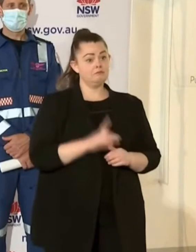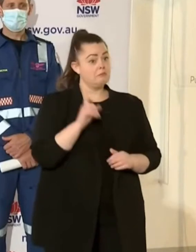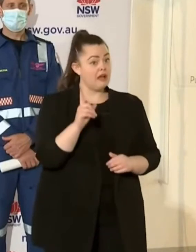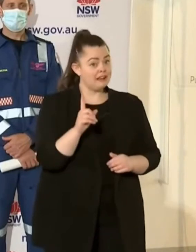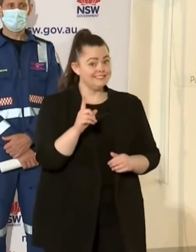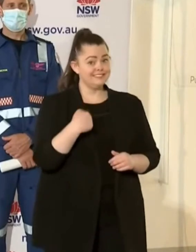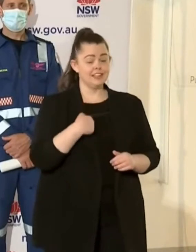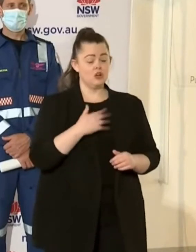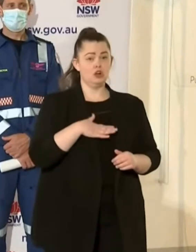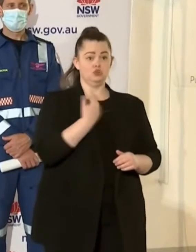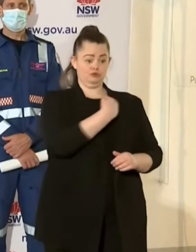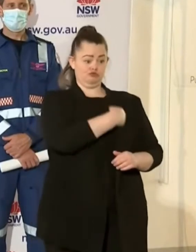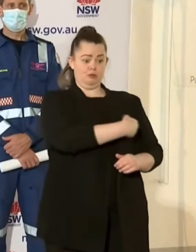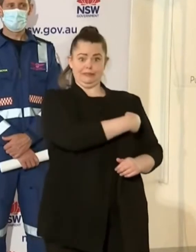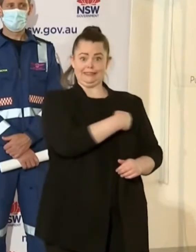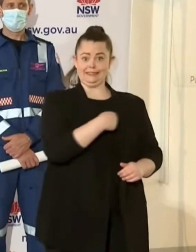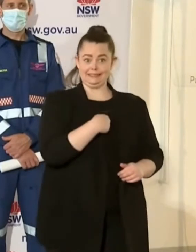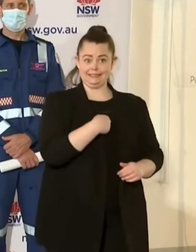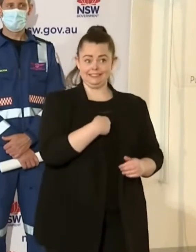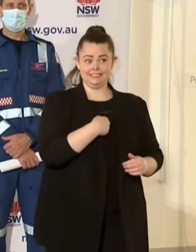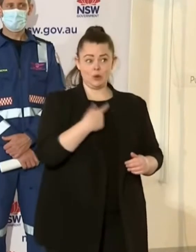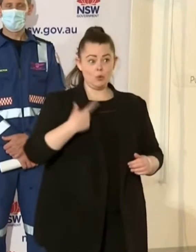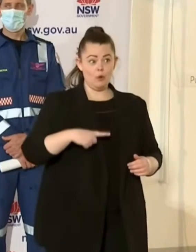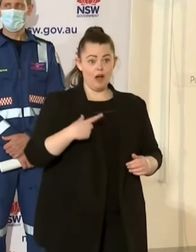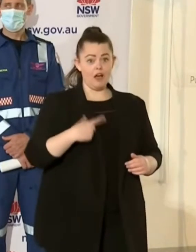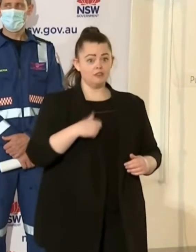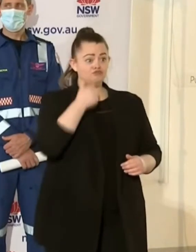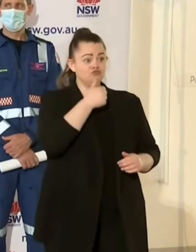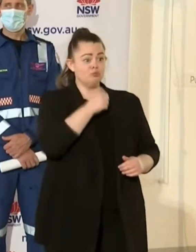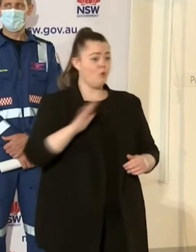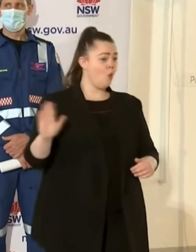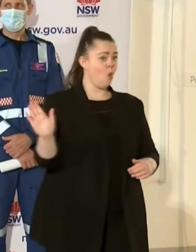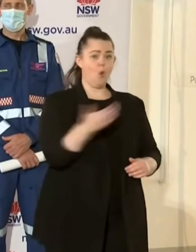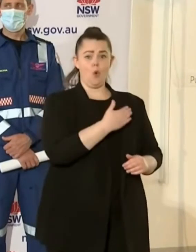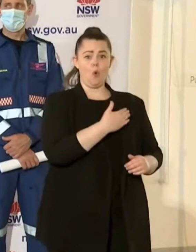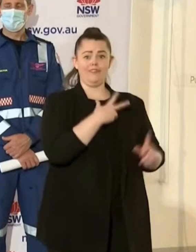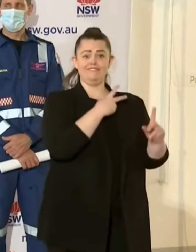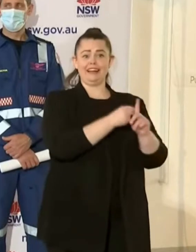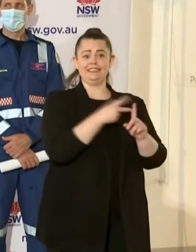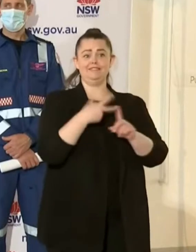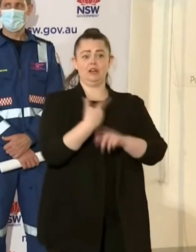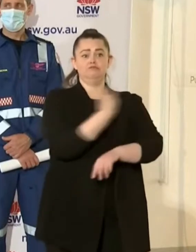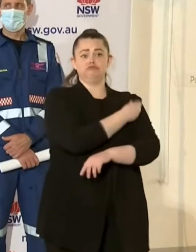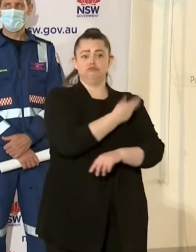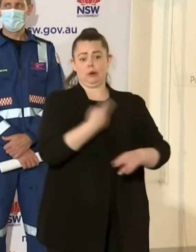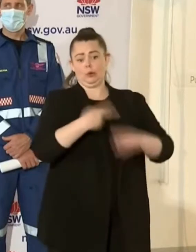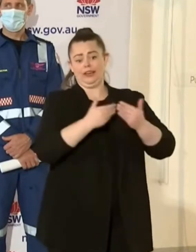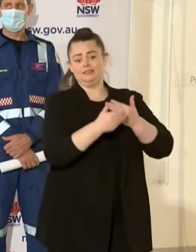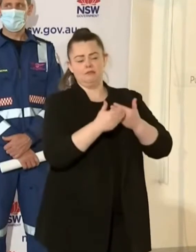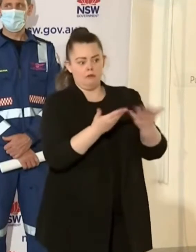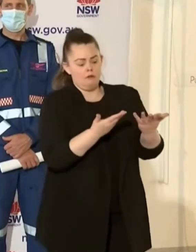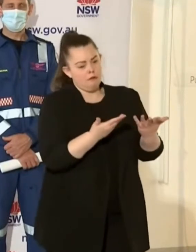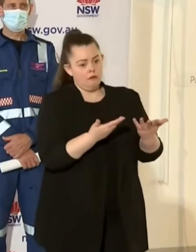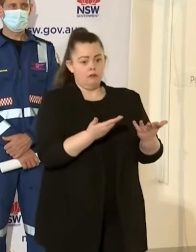never, because if suddenly everybody rushed out and got AstraZeneca and vaccinated and we got the numbers up, well, and if we got the time to look